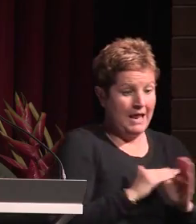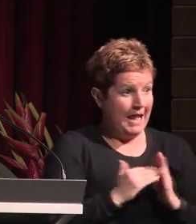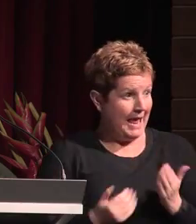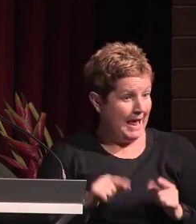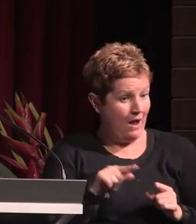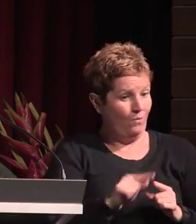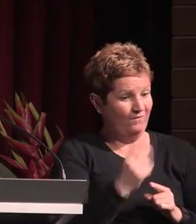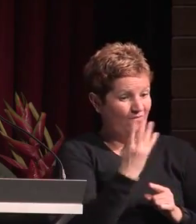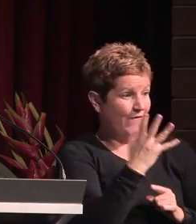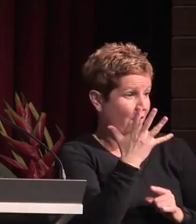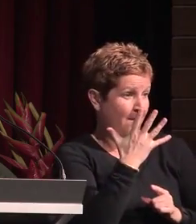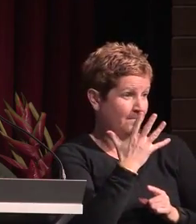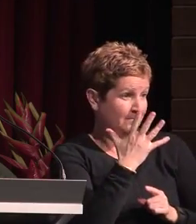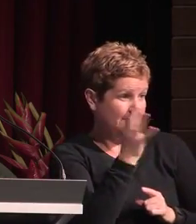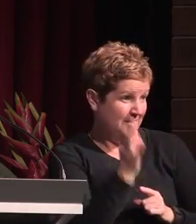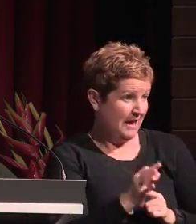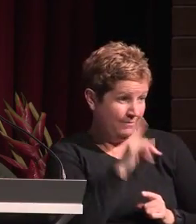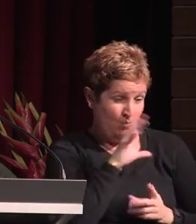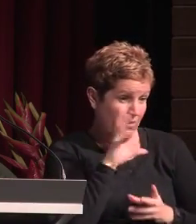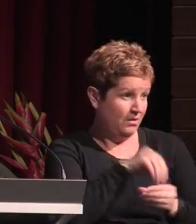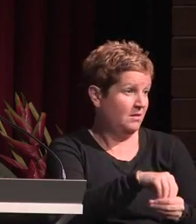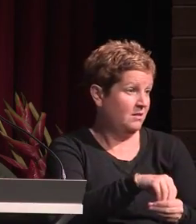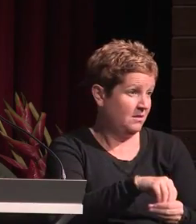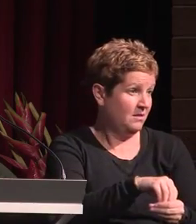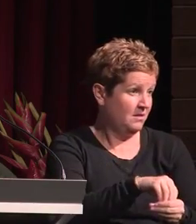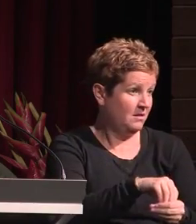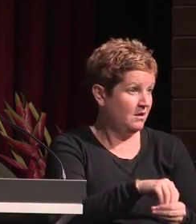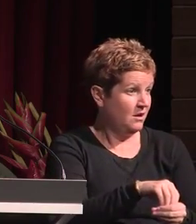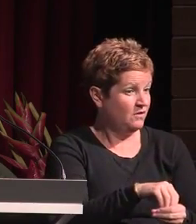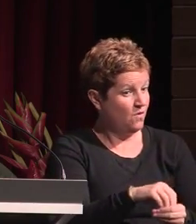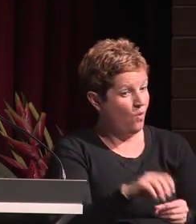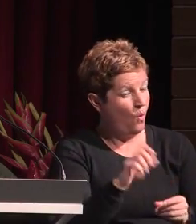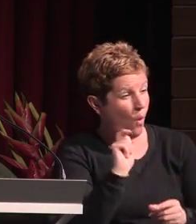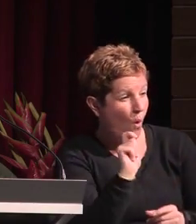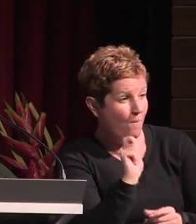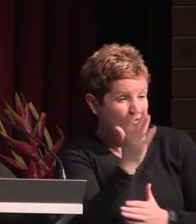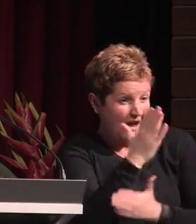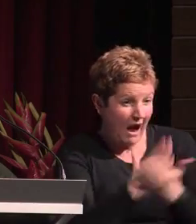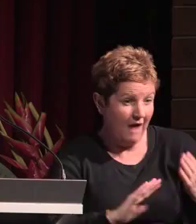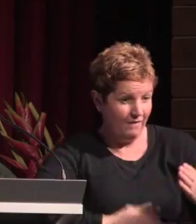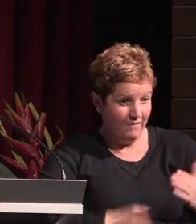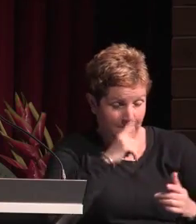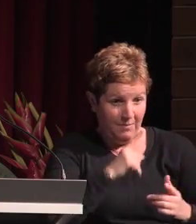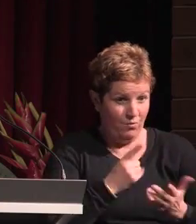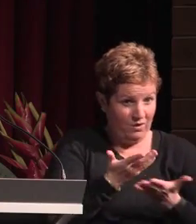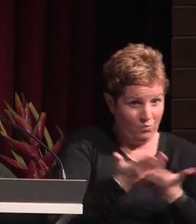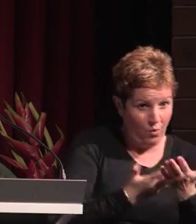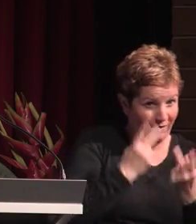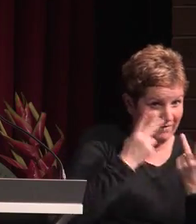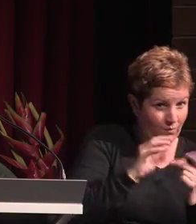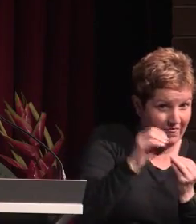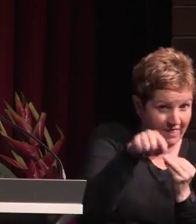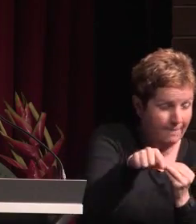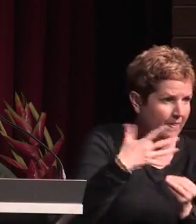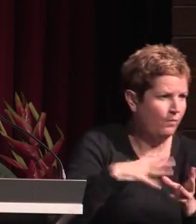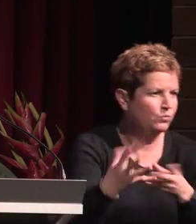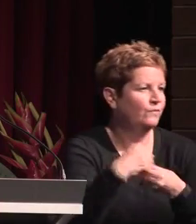that's around 45%. So nearly half the landholders we talk to or visit want to do works with